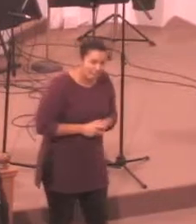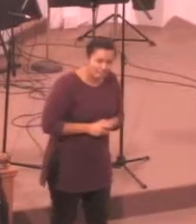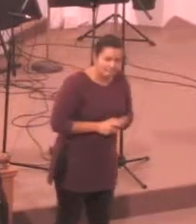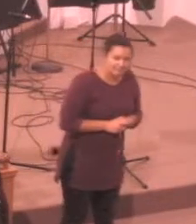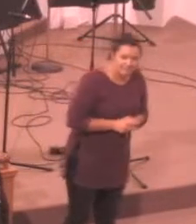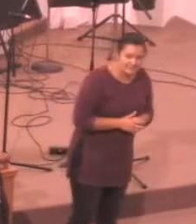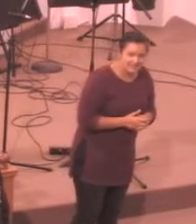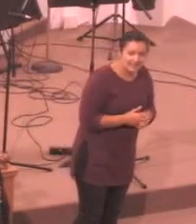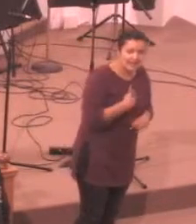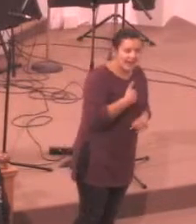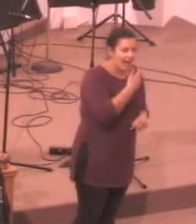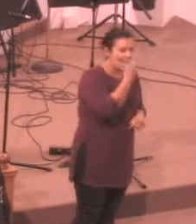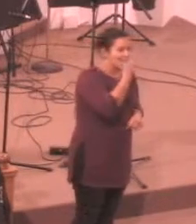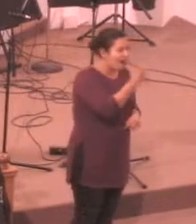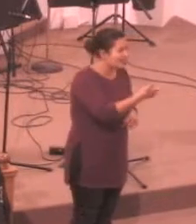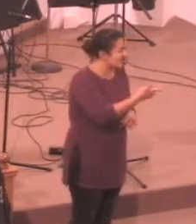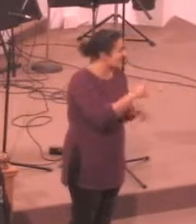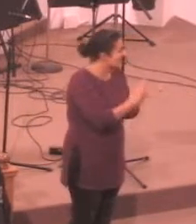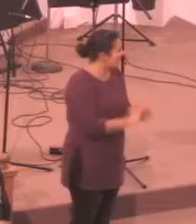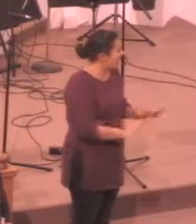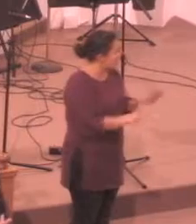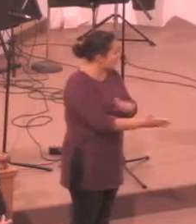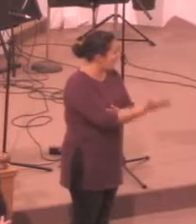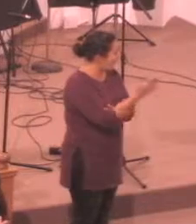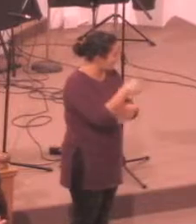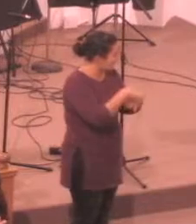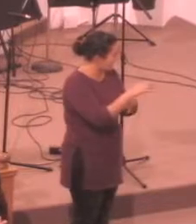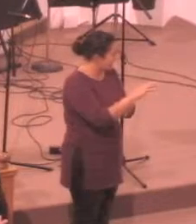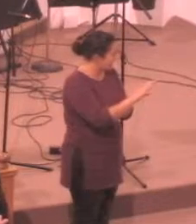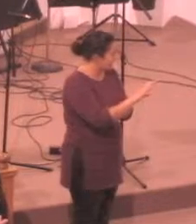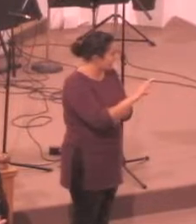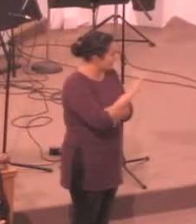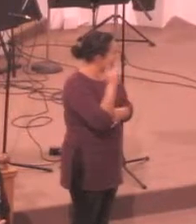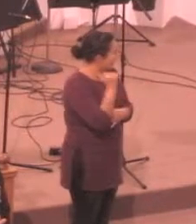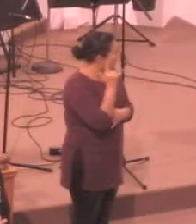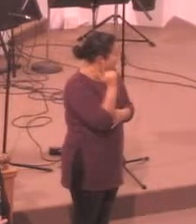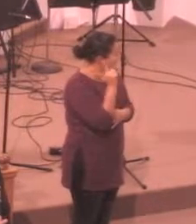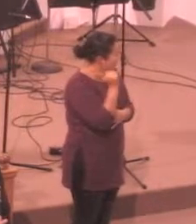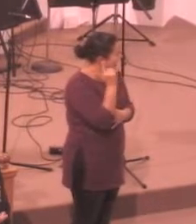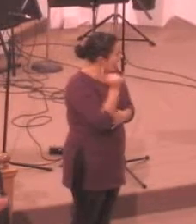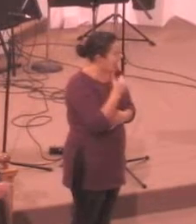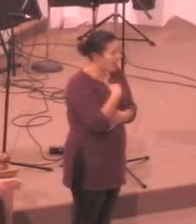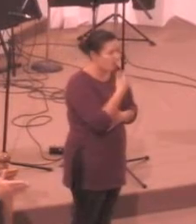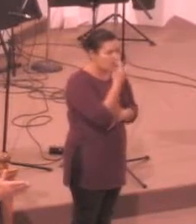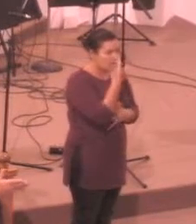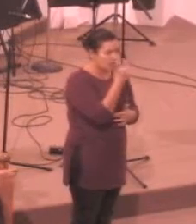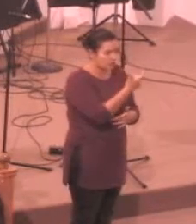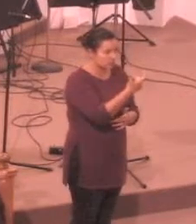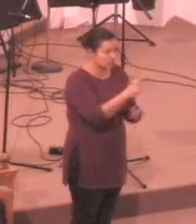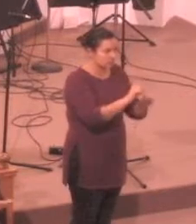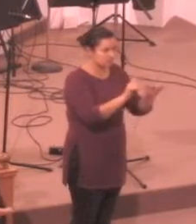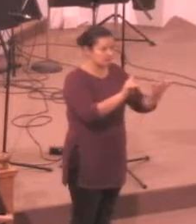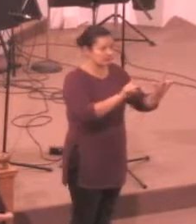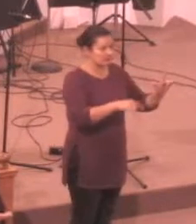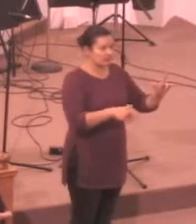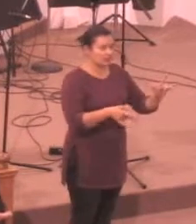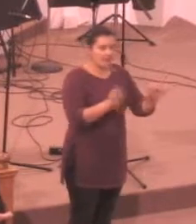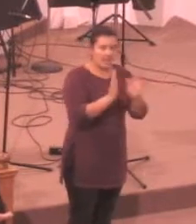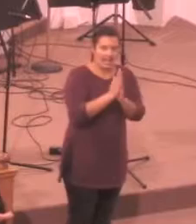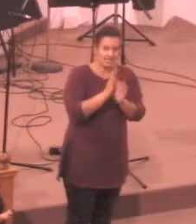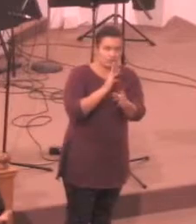I got to watch it. I went to pull it up Sunday morning. I was in California. Went to pull it up Sunday morning, and he had asked Brian to put